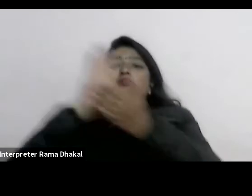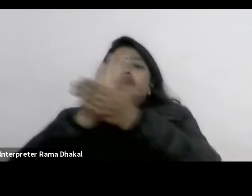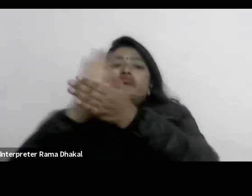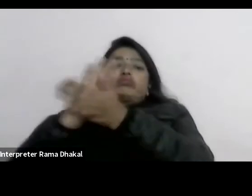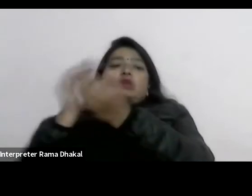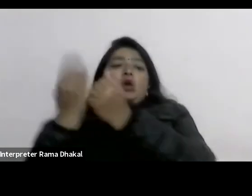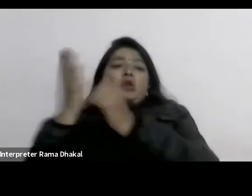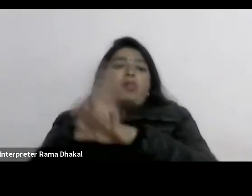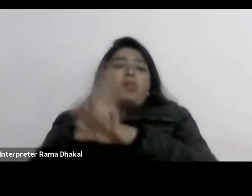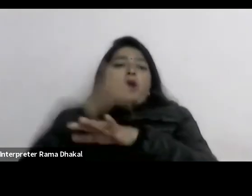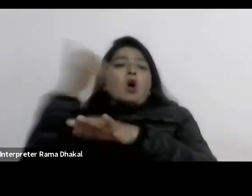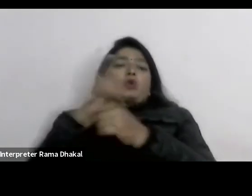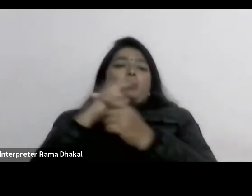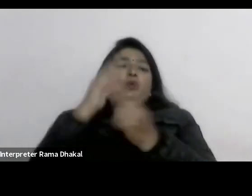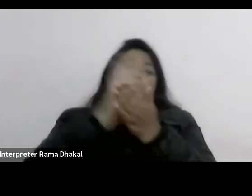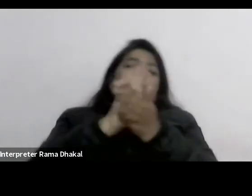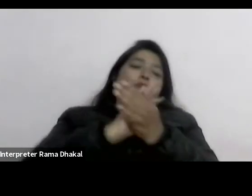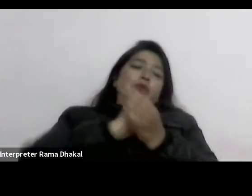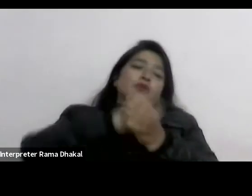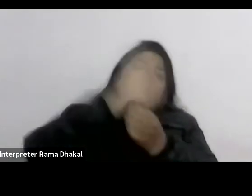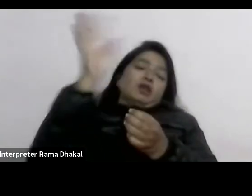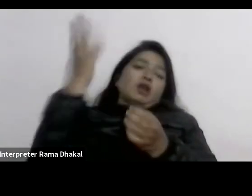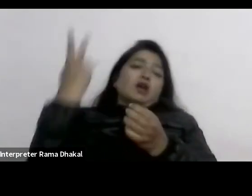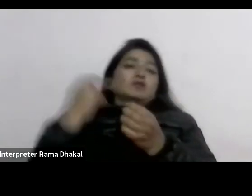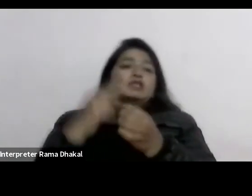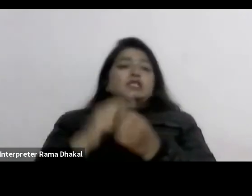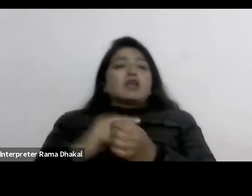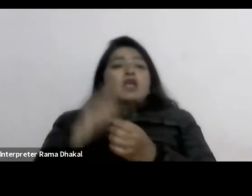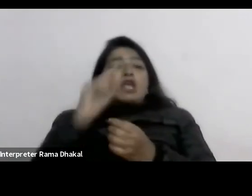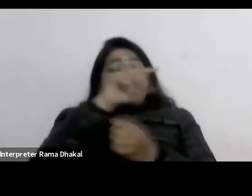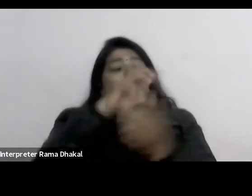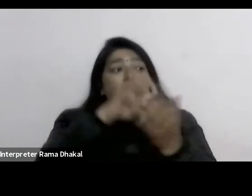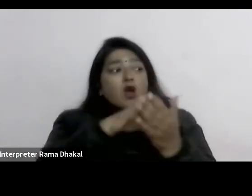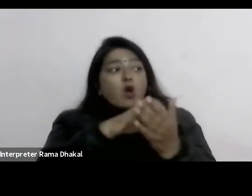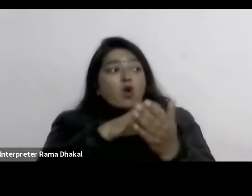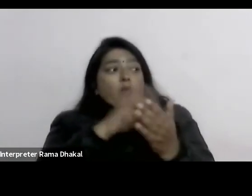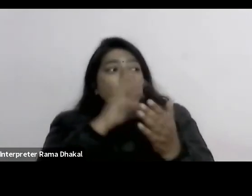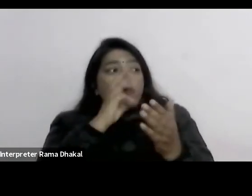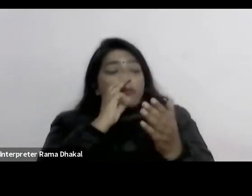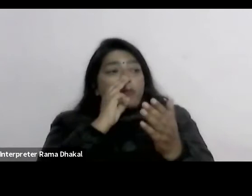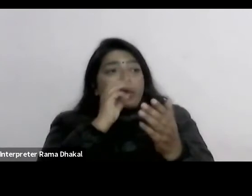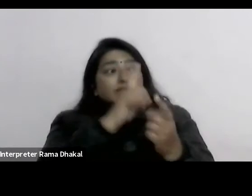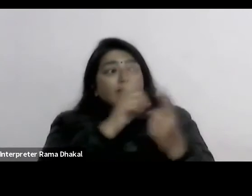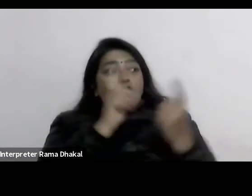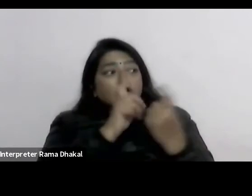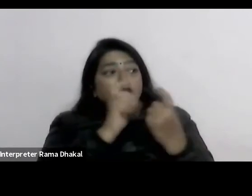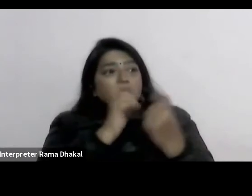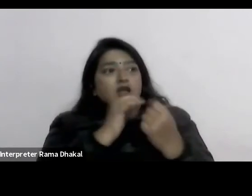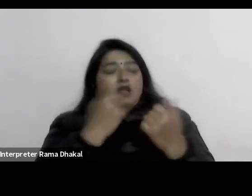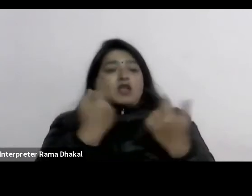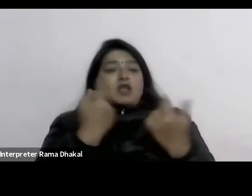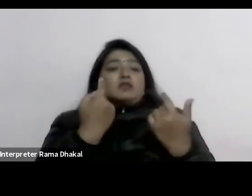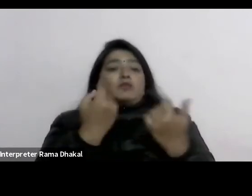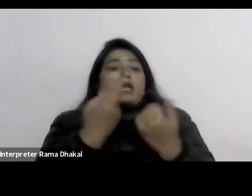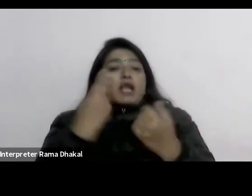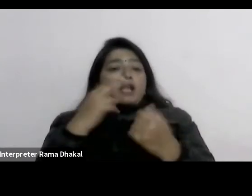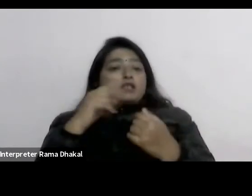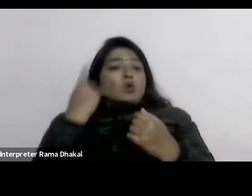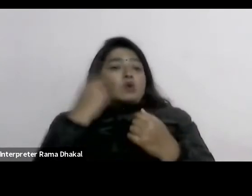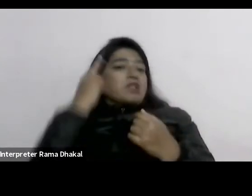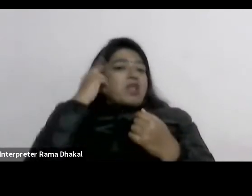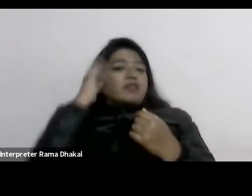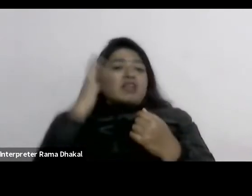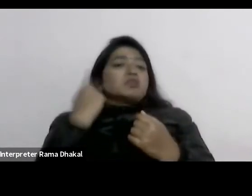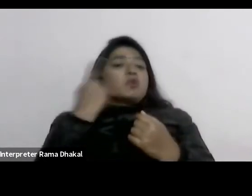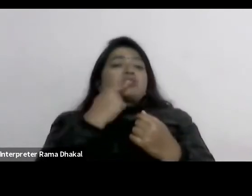moved. And sometimes a consultation was taking place. Nobody knew who was invited or how a person could get